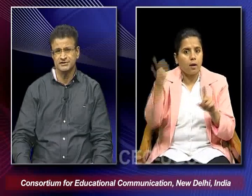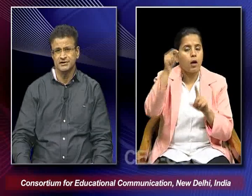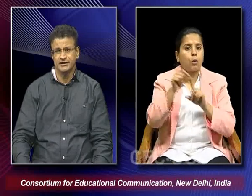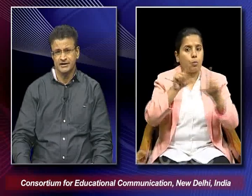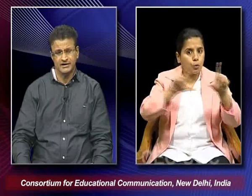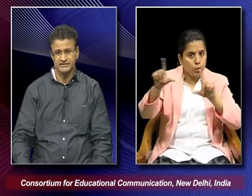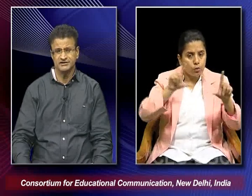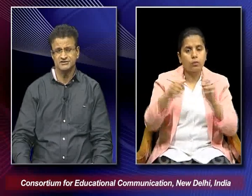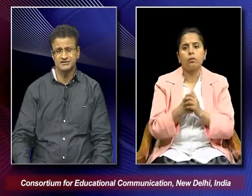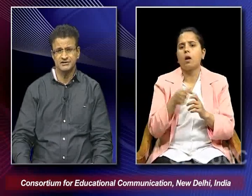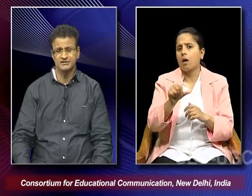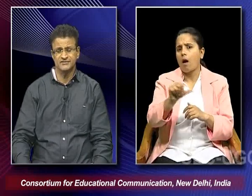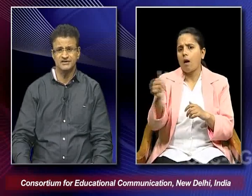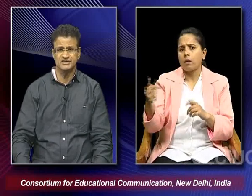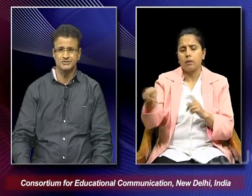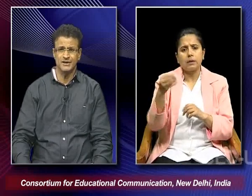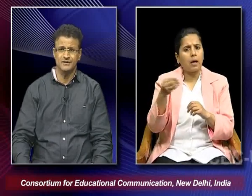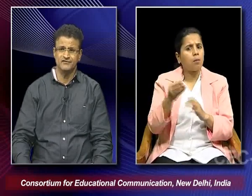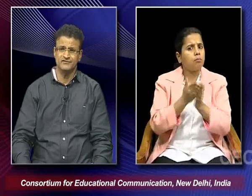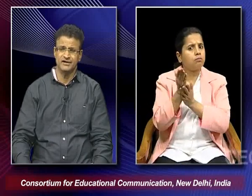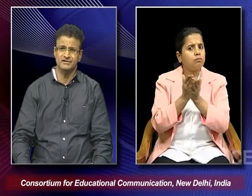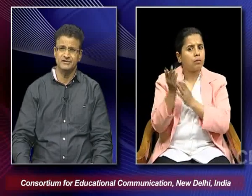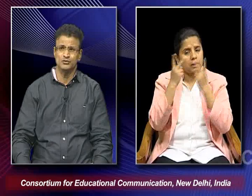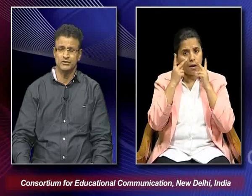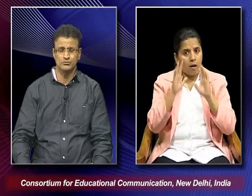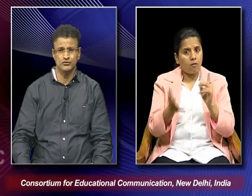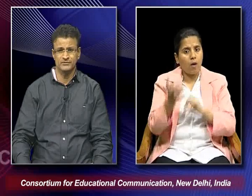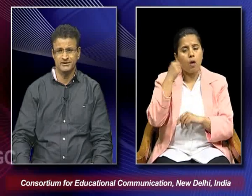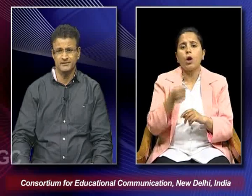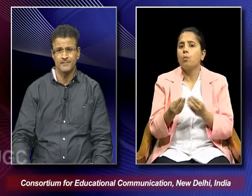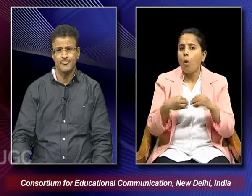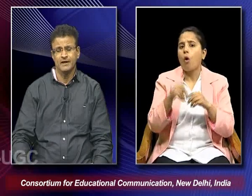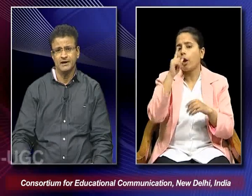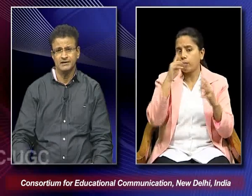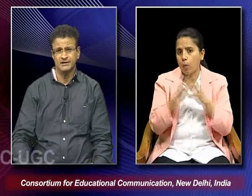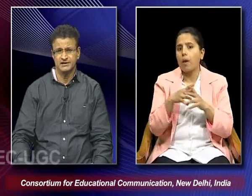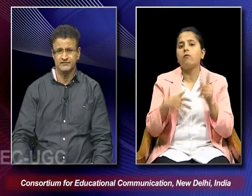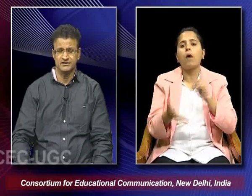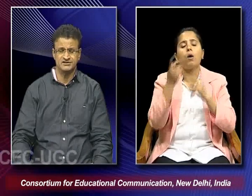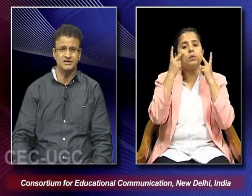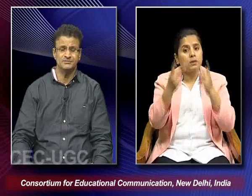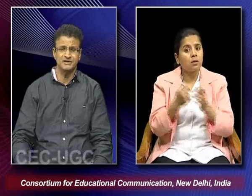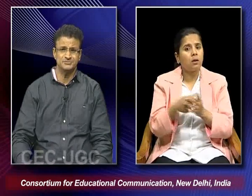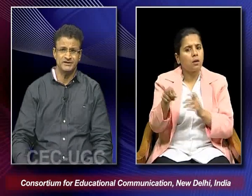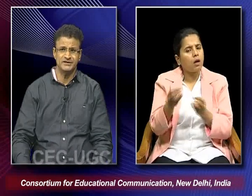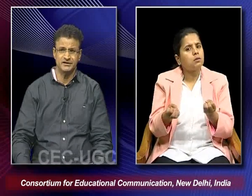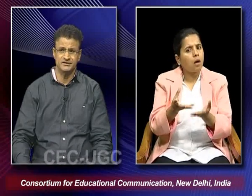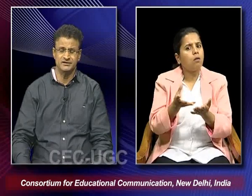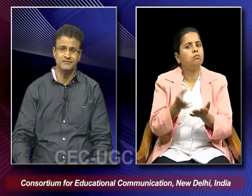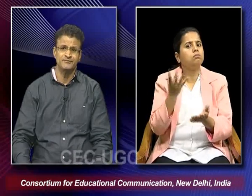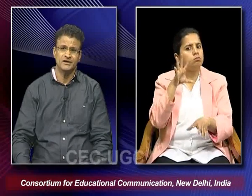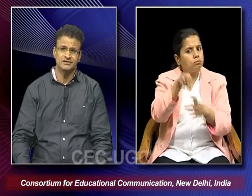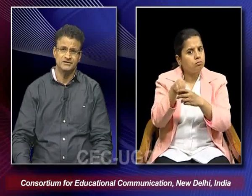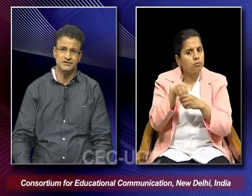producers, others in other fields as well, we find that more and more women they have started participating in